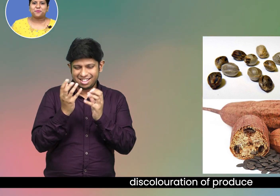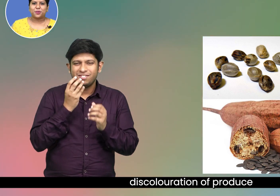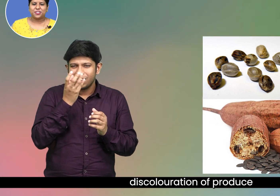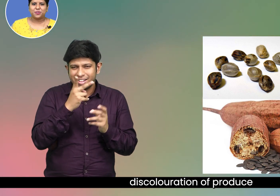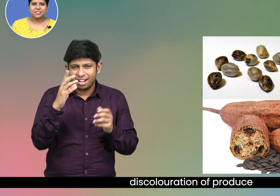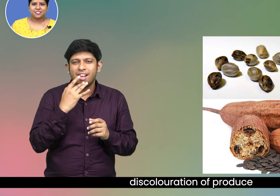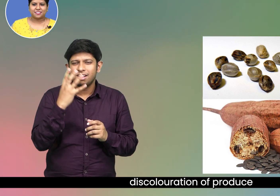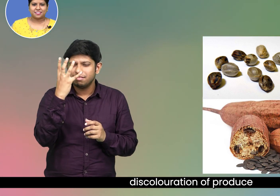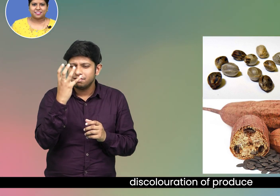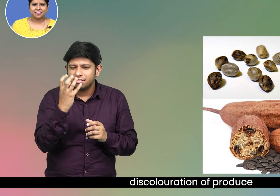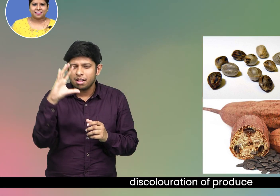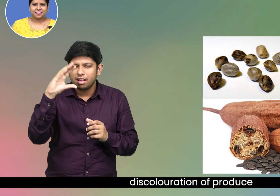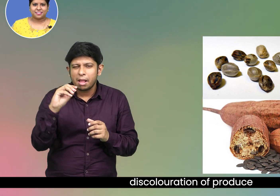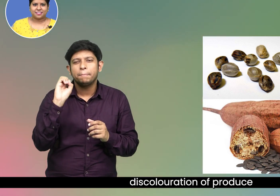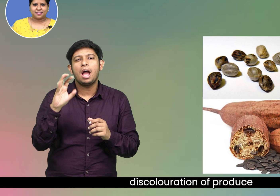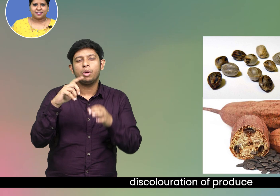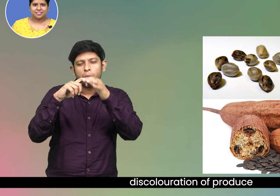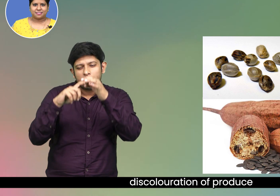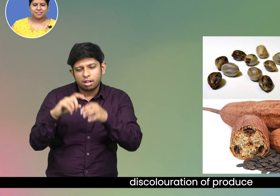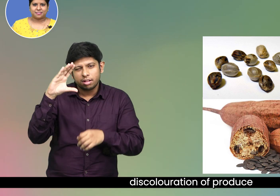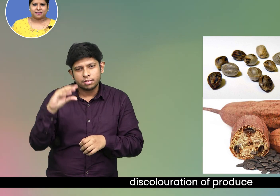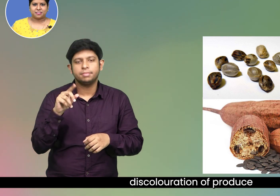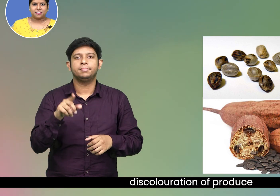discoloration of produce.